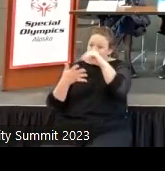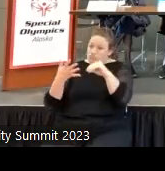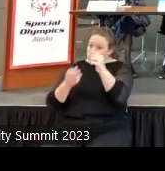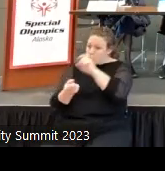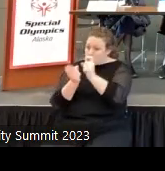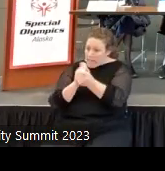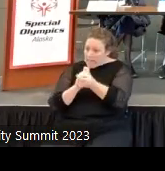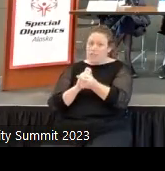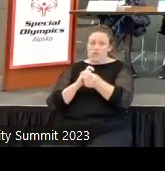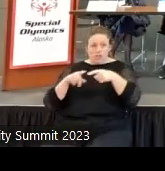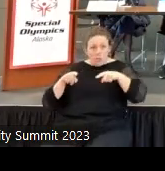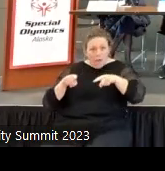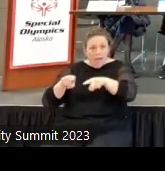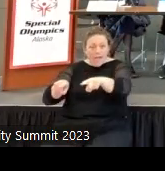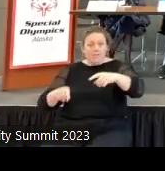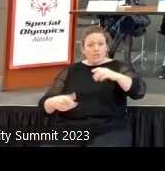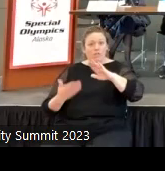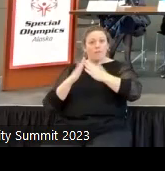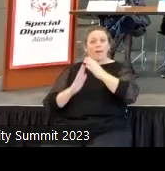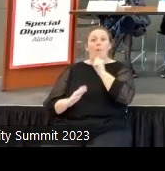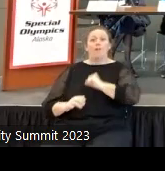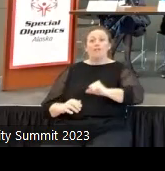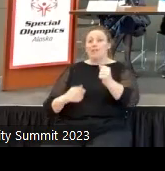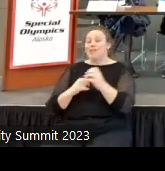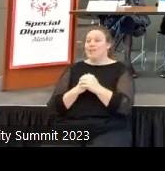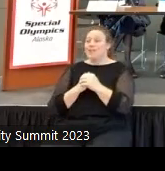older? Me first, okay.